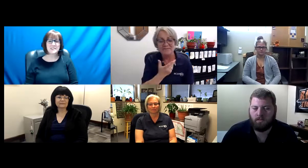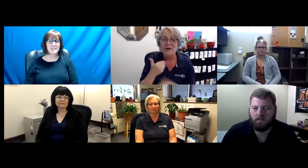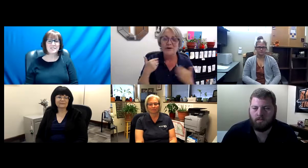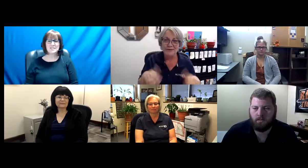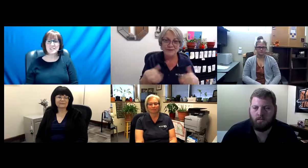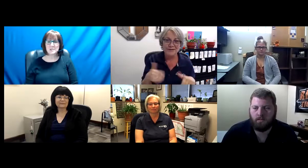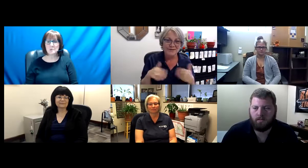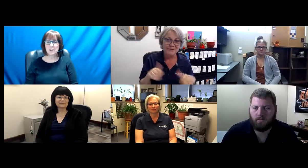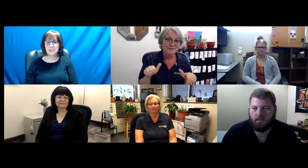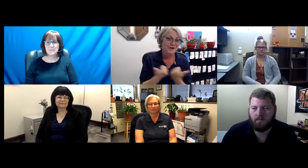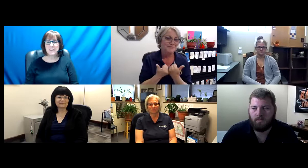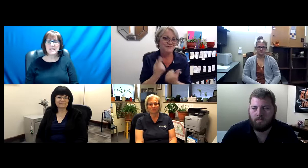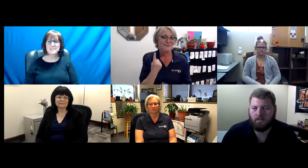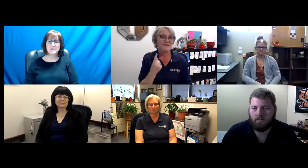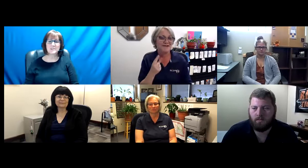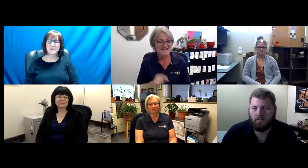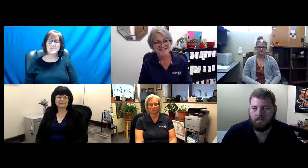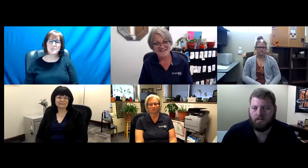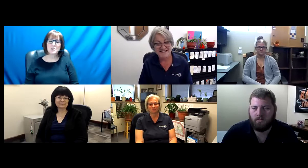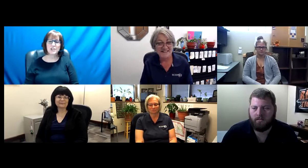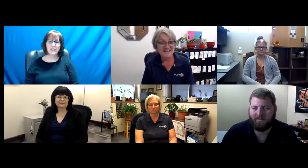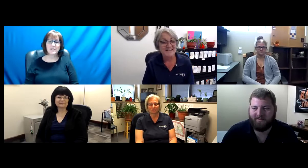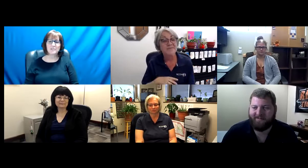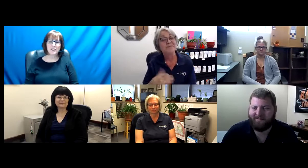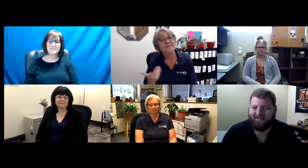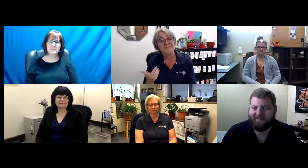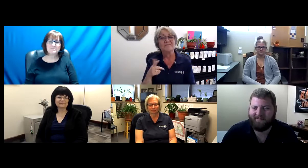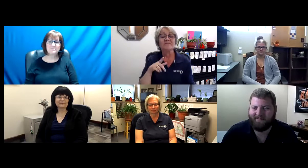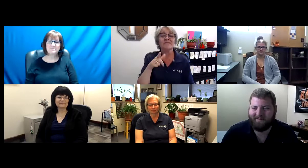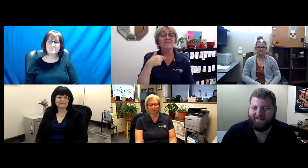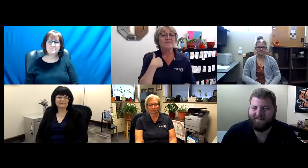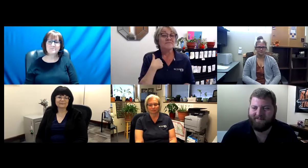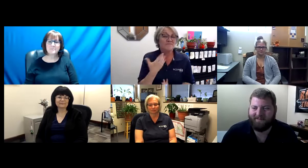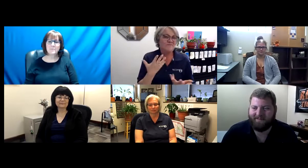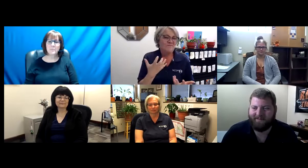technology doesn't work. So it was a huge challenge for us.